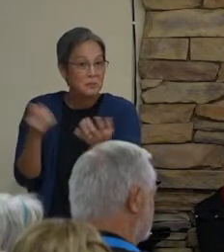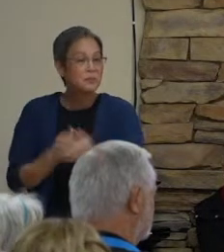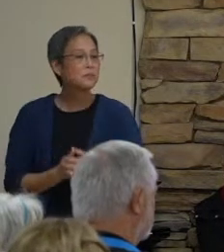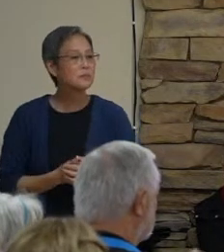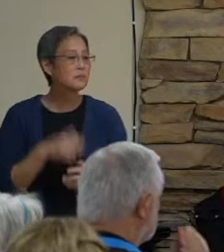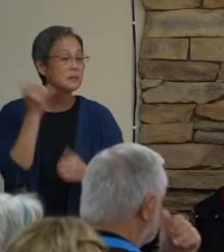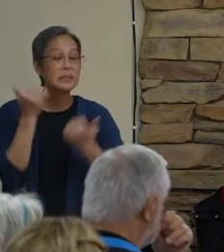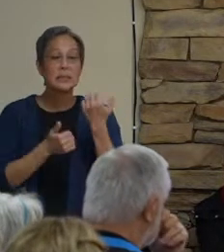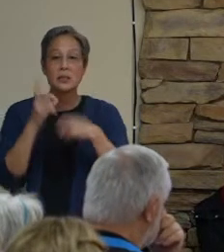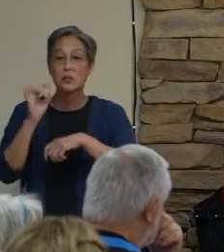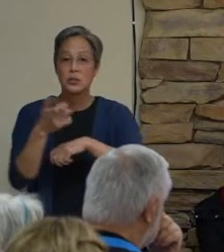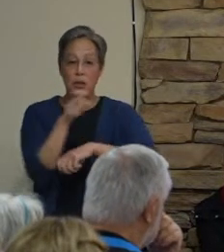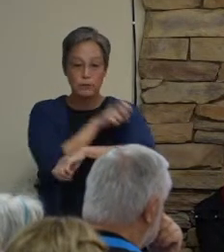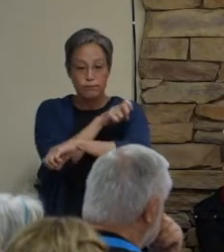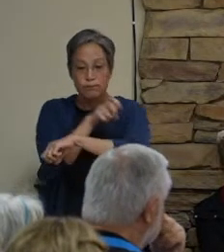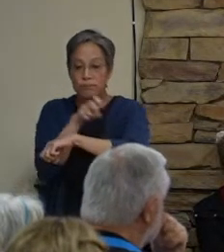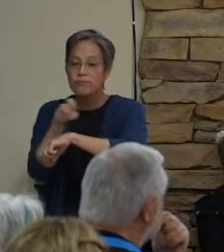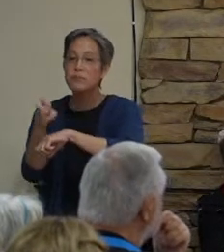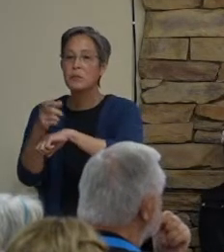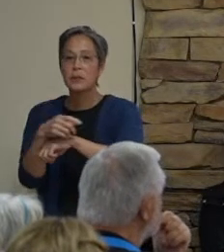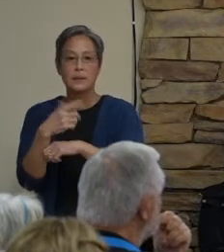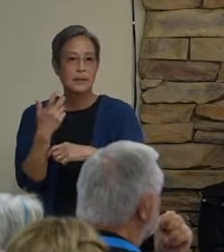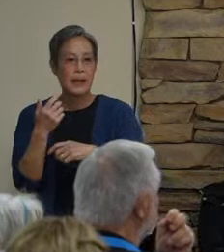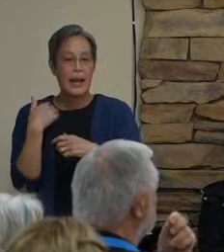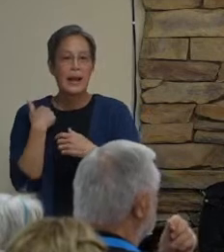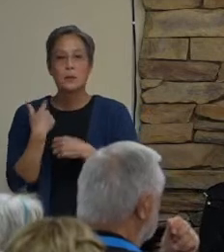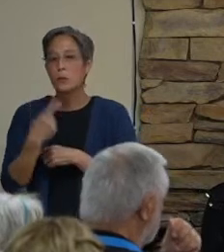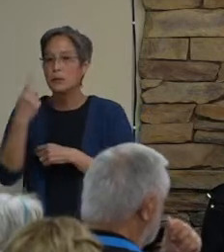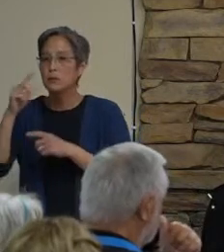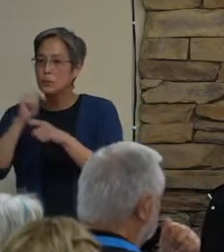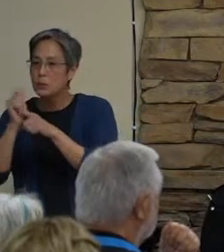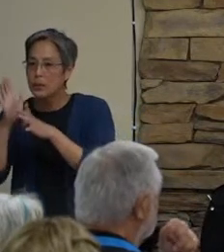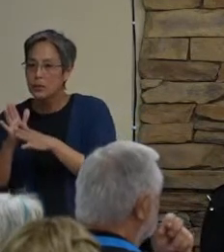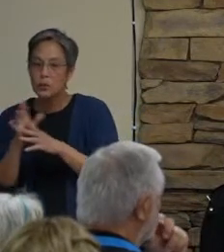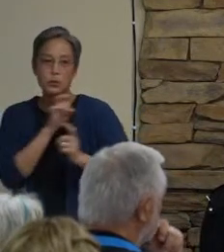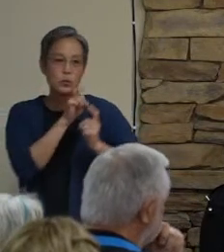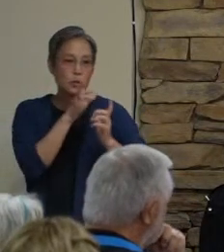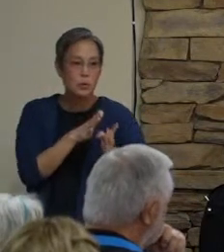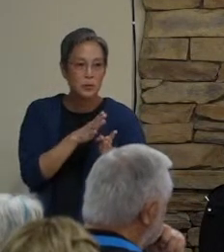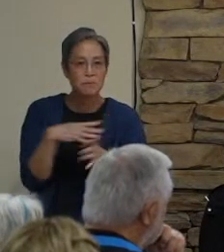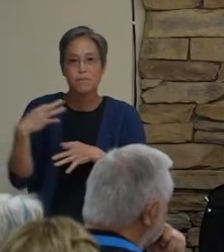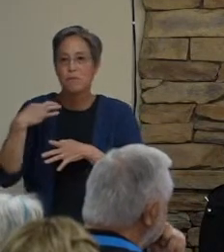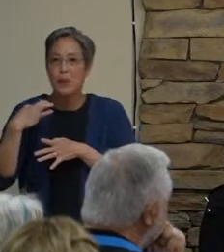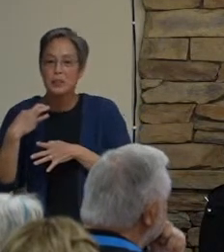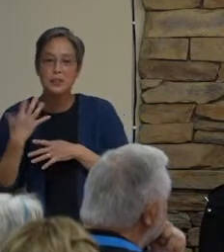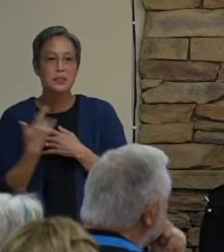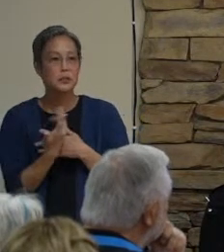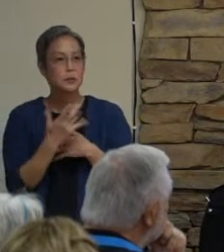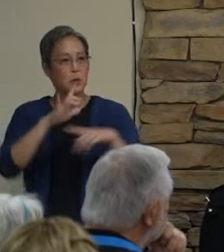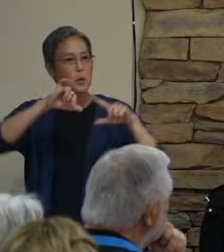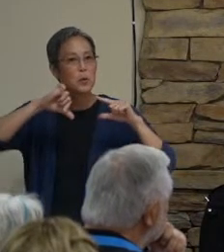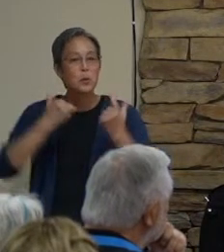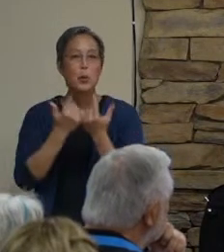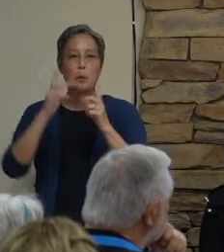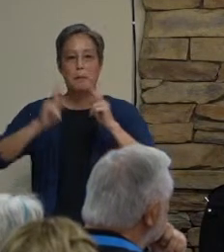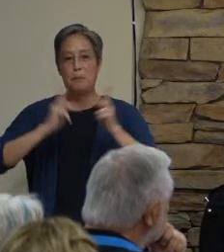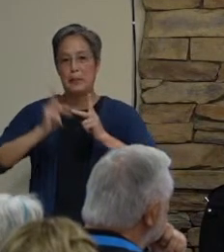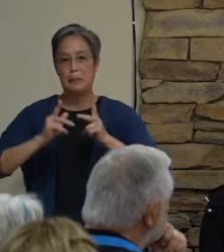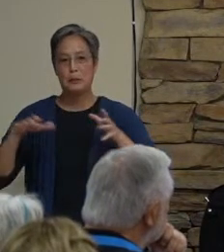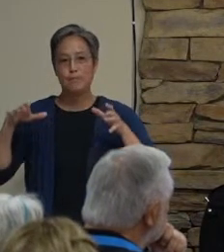the stage today, there is a trainer, a donor, a volunteer, a group of